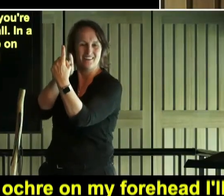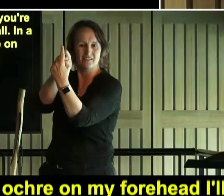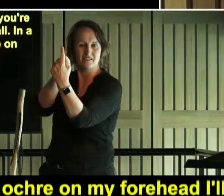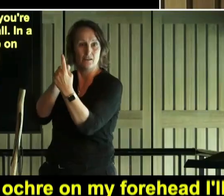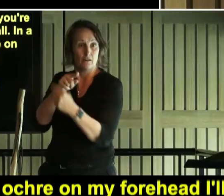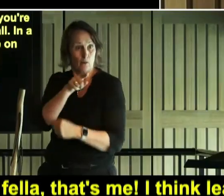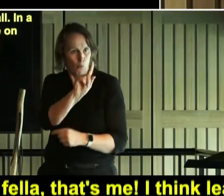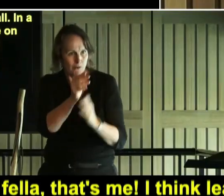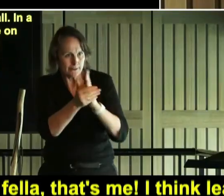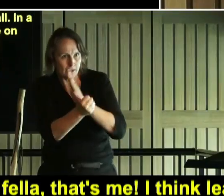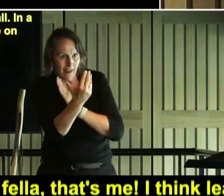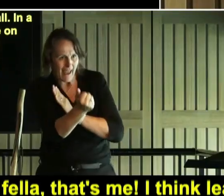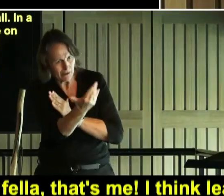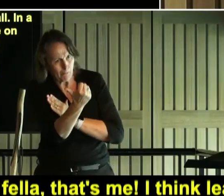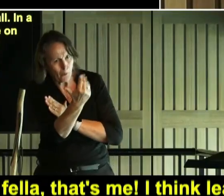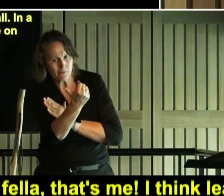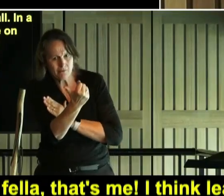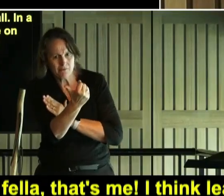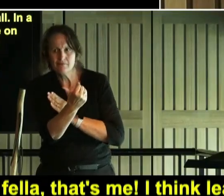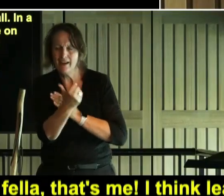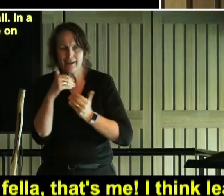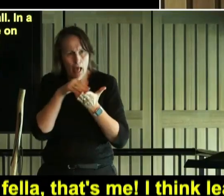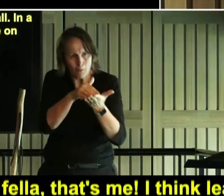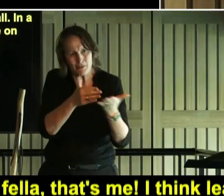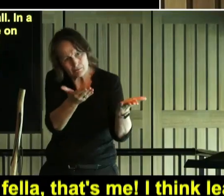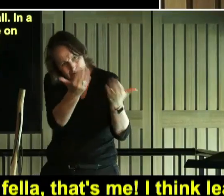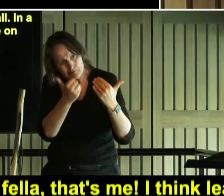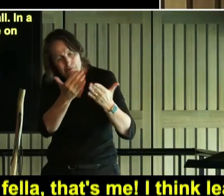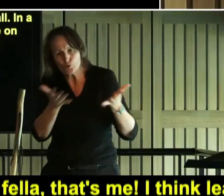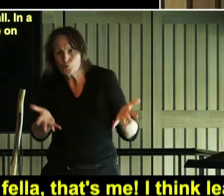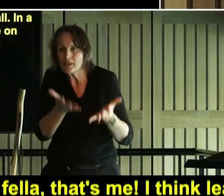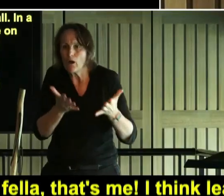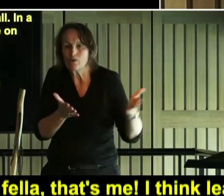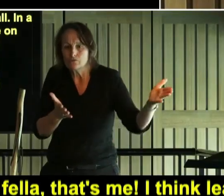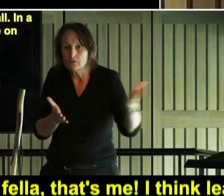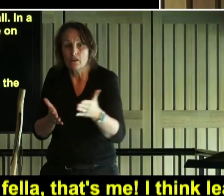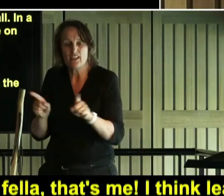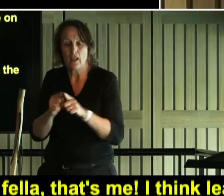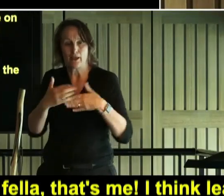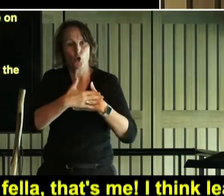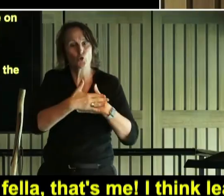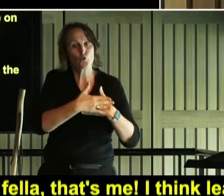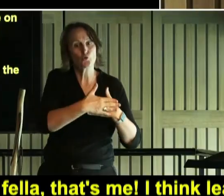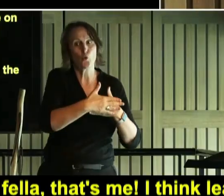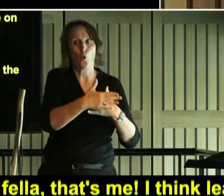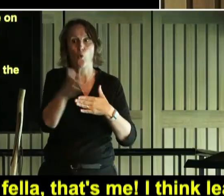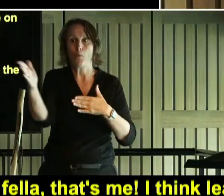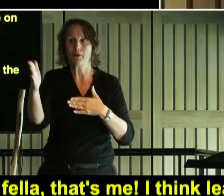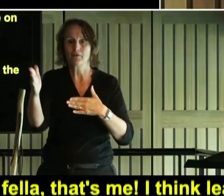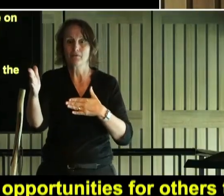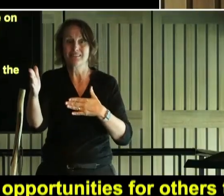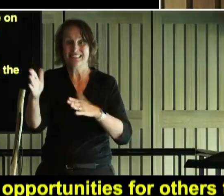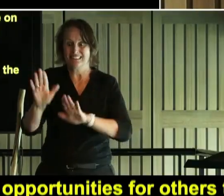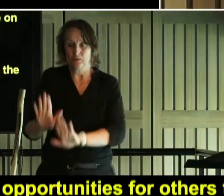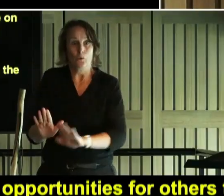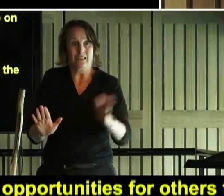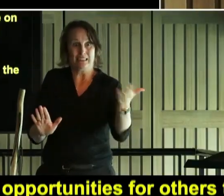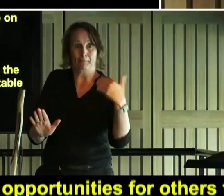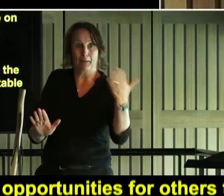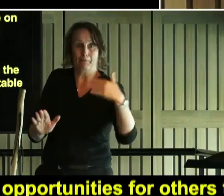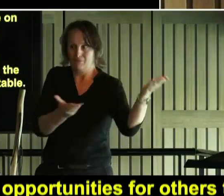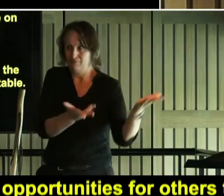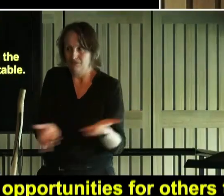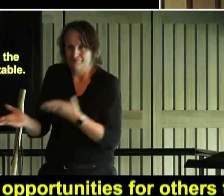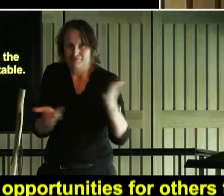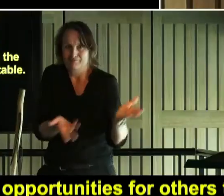and helping them bring that to the table. And for me too, if someone opens a door, I stick my foot in that door and keep it open as long as I can